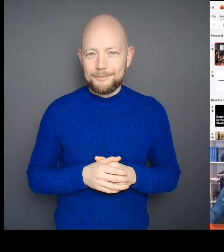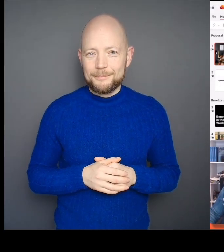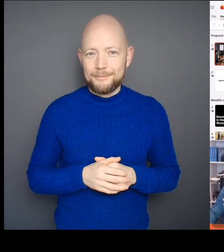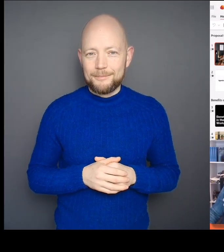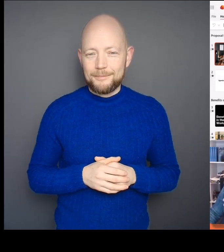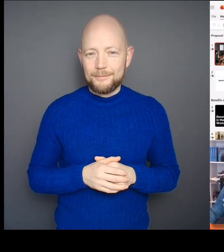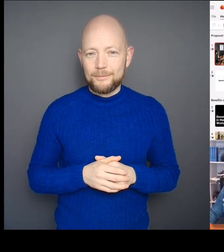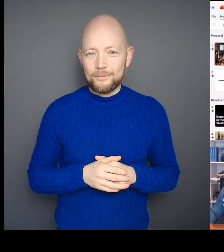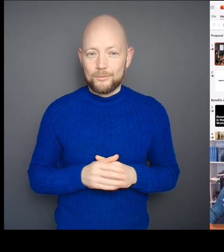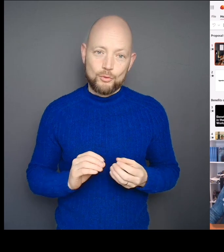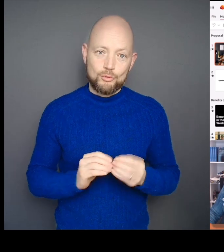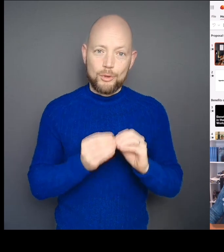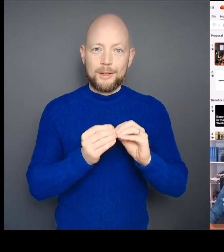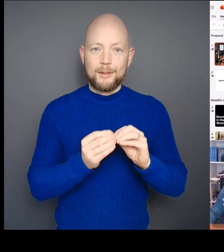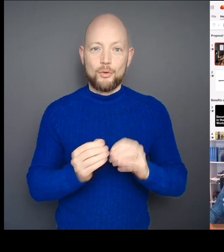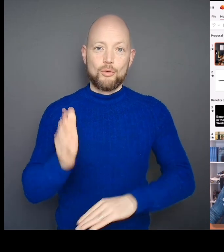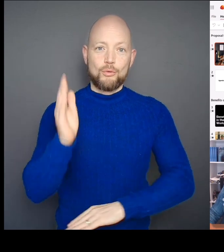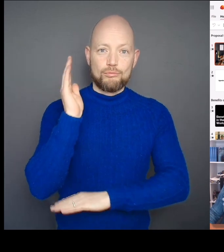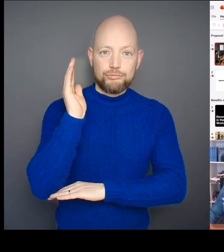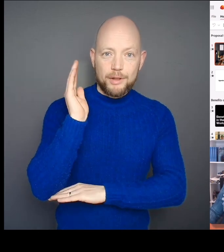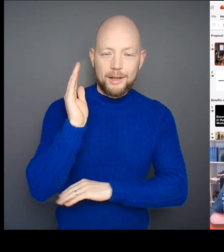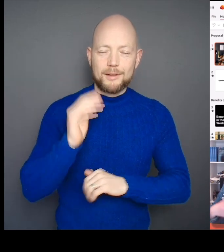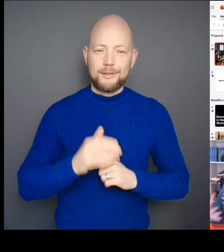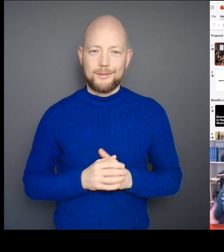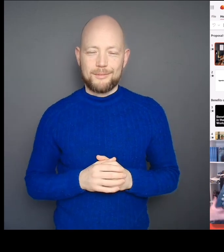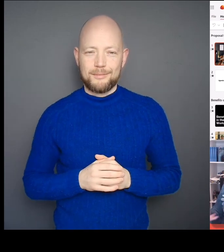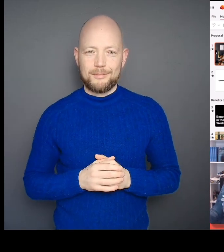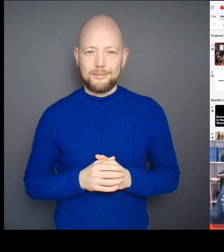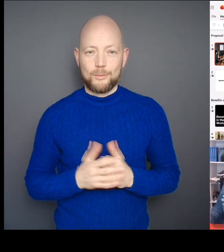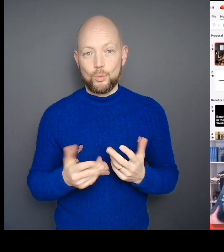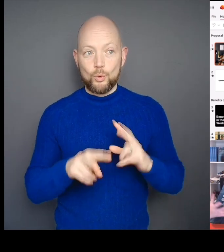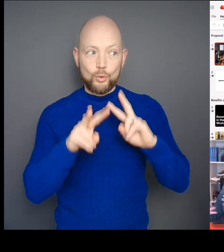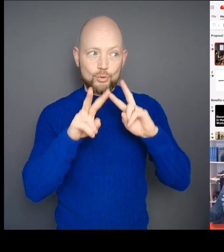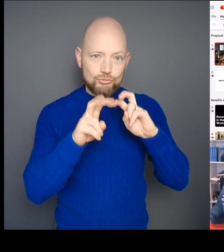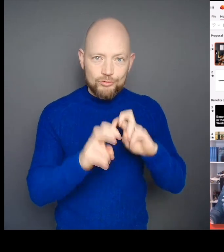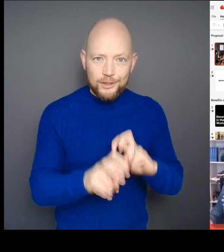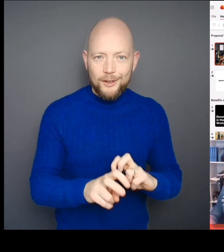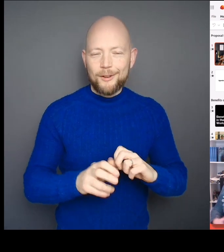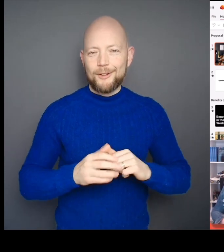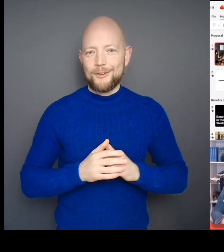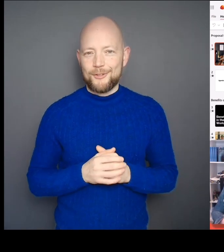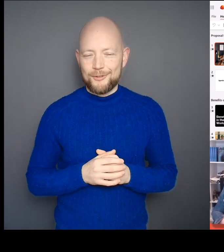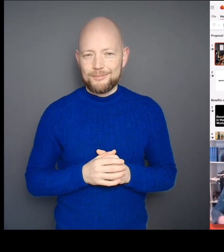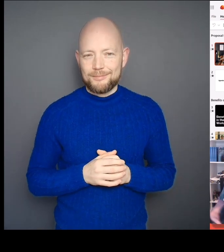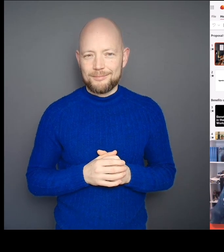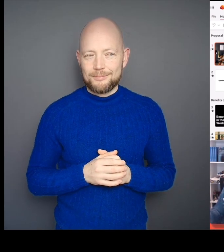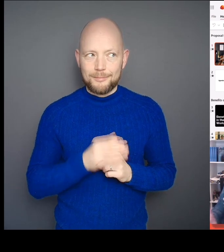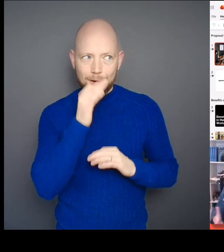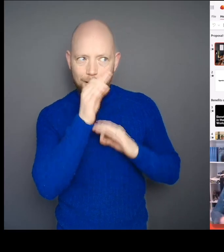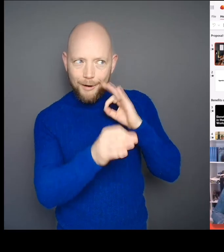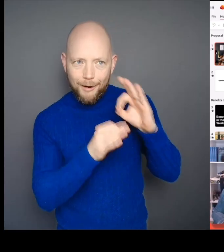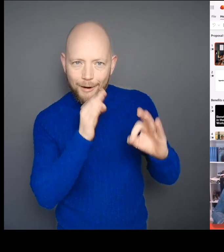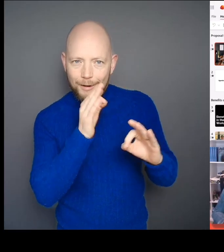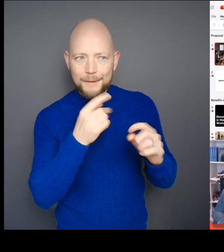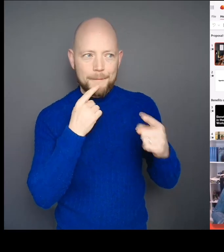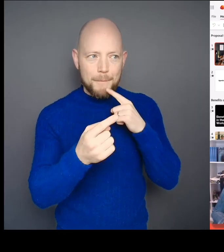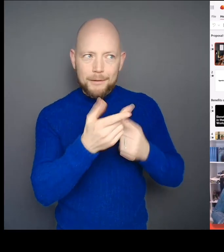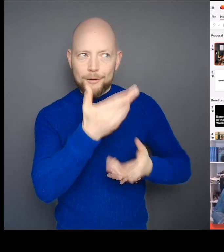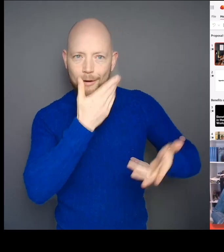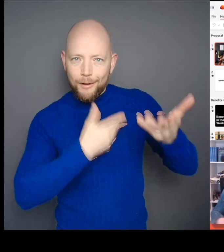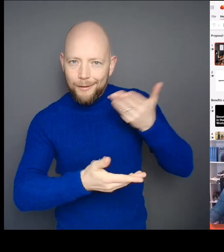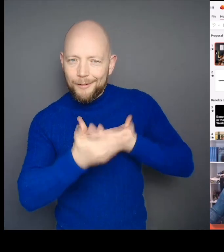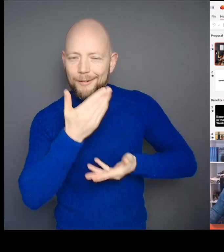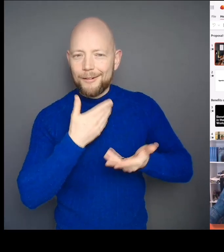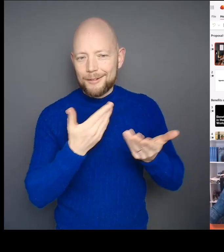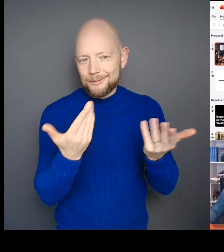generate presentations. You can also use it to sort of do research on the side and ask questions about things and get information for the